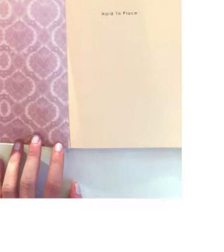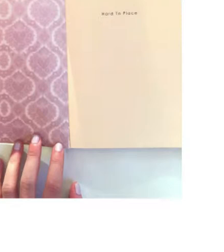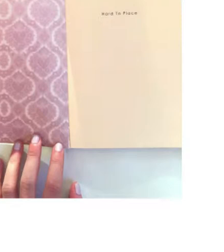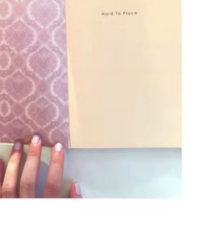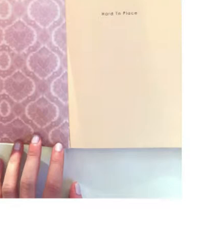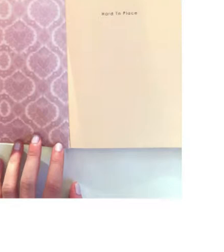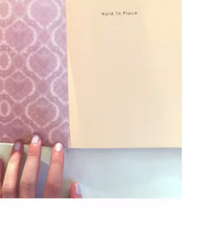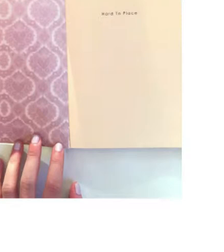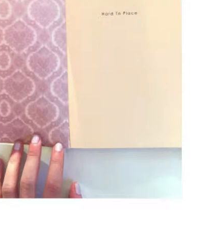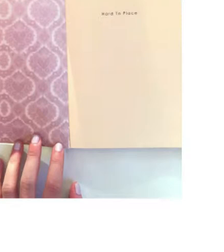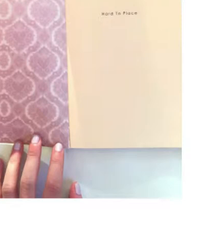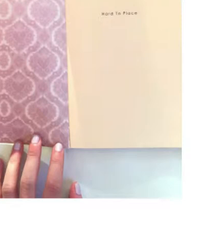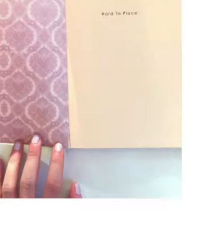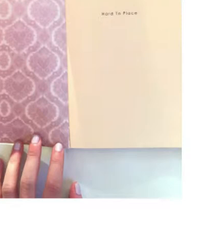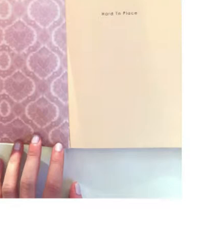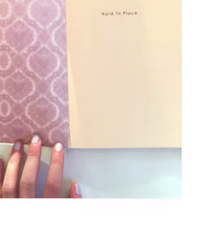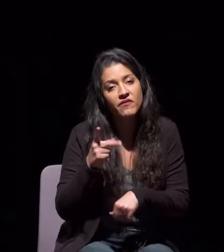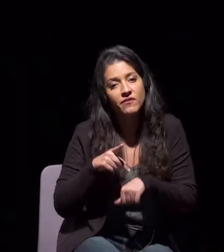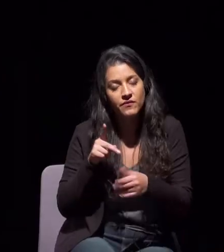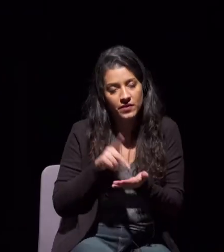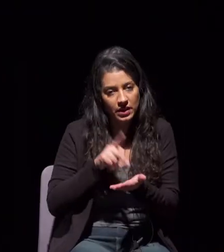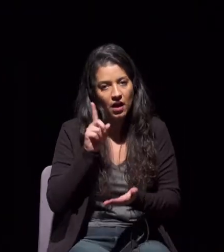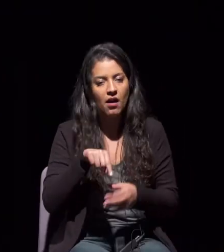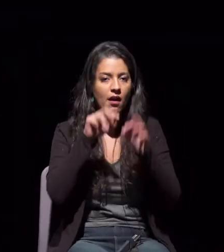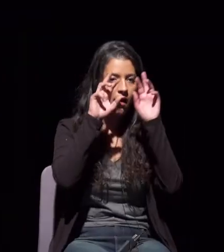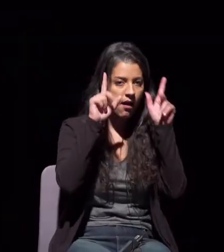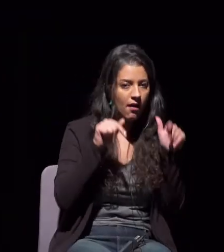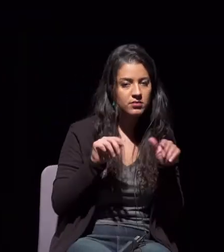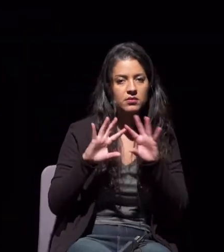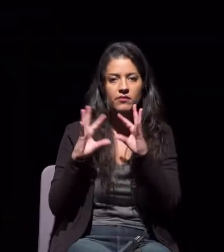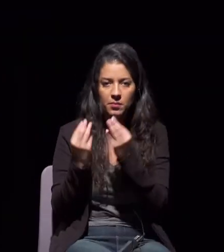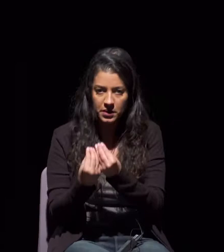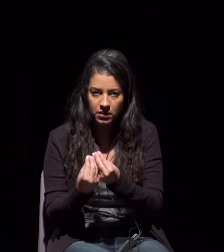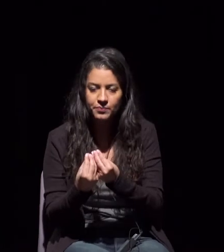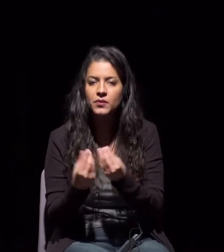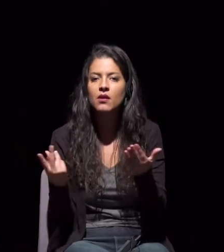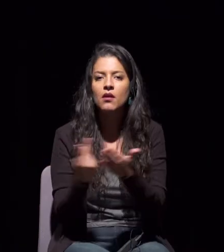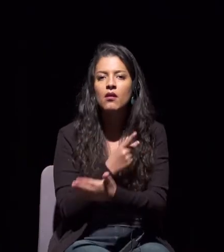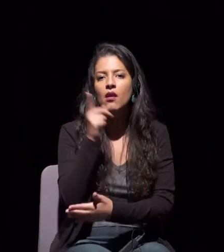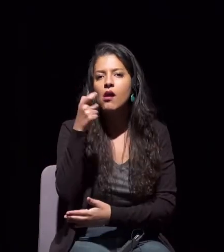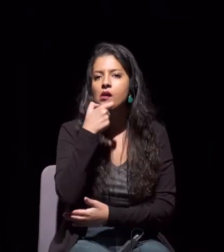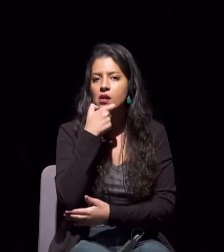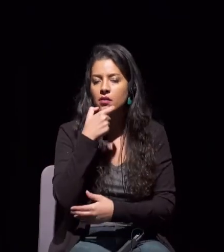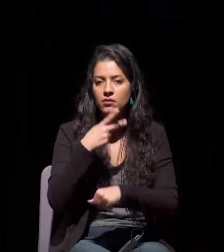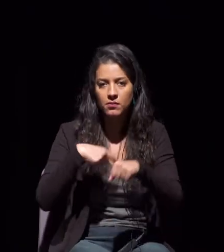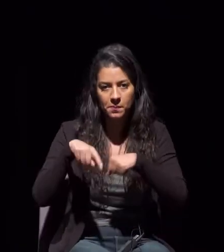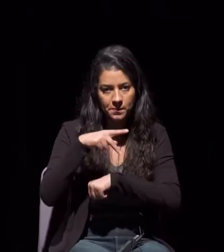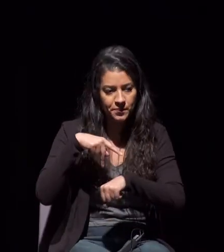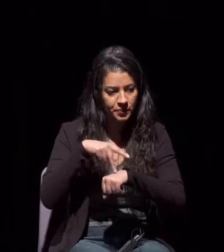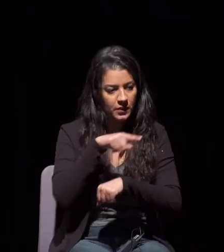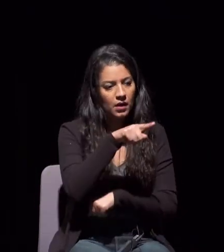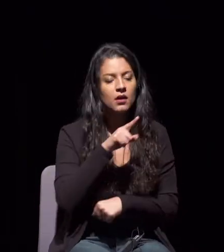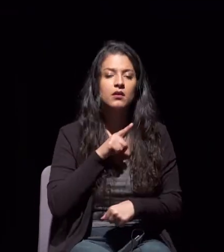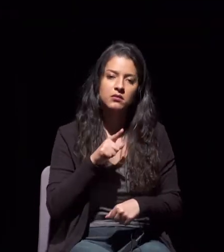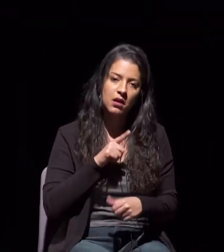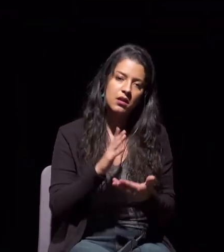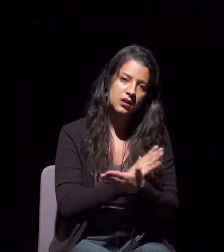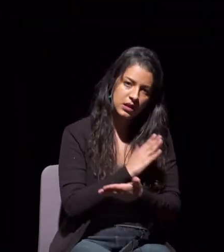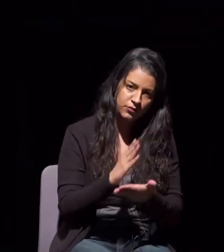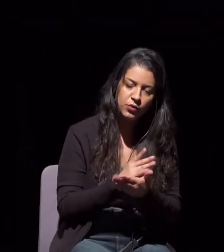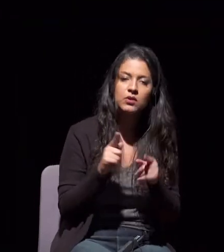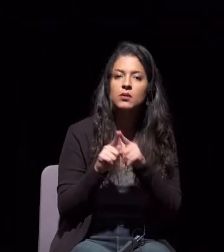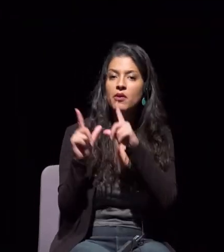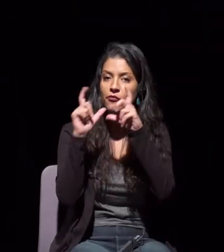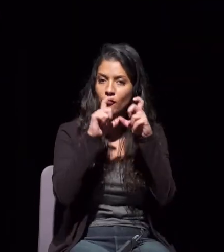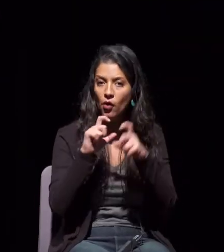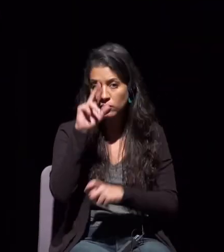documentation, archival and autobiographical photography, to produce a book that illustrated the